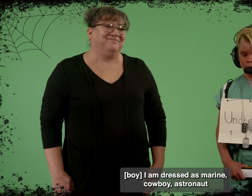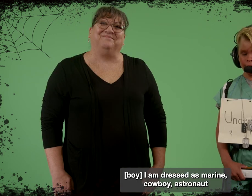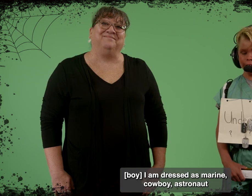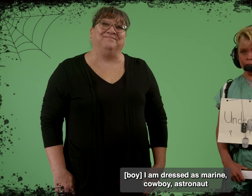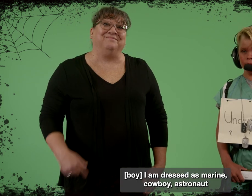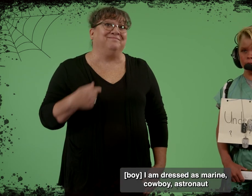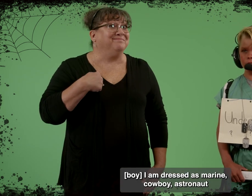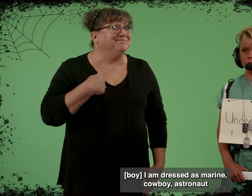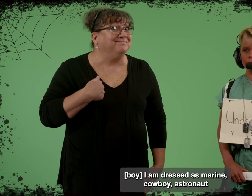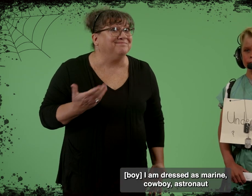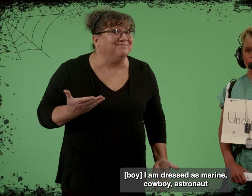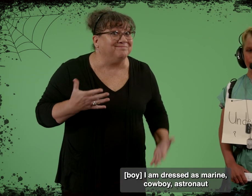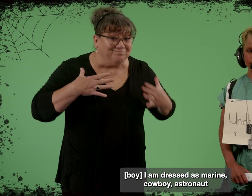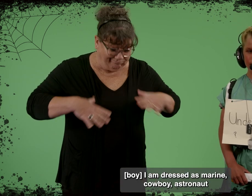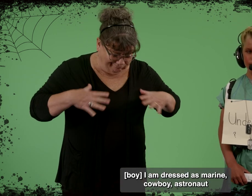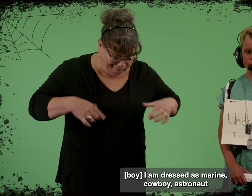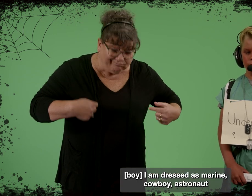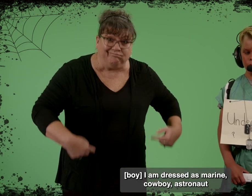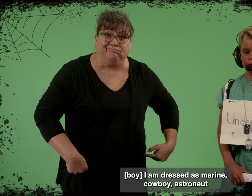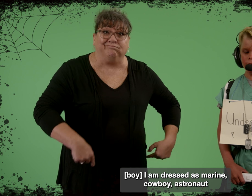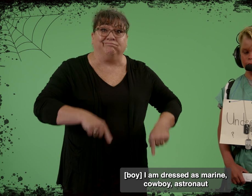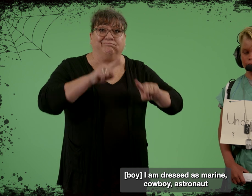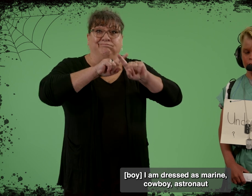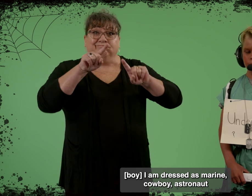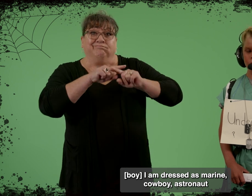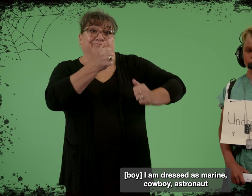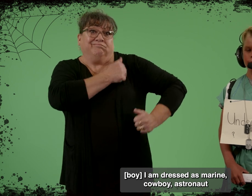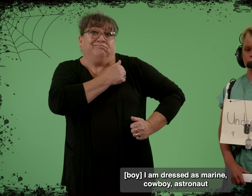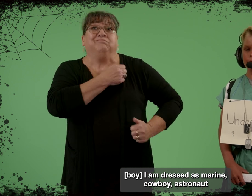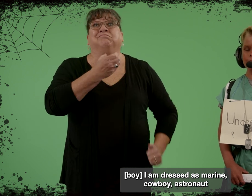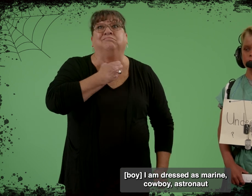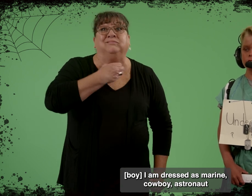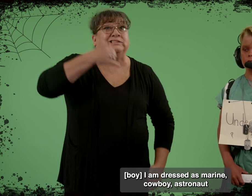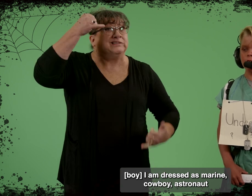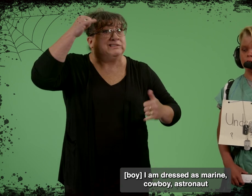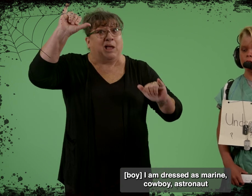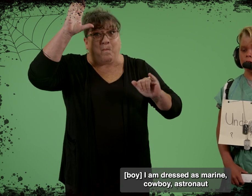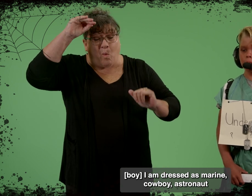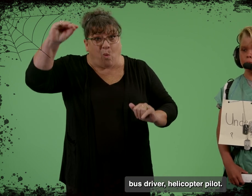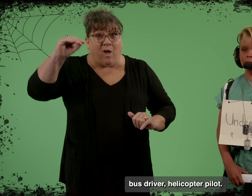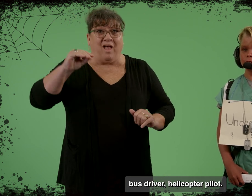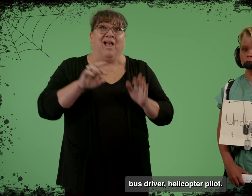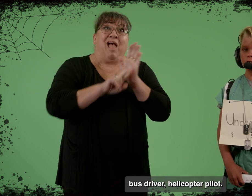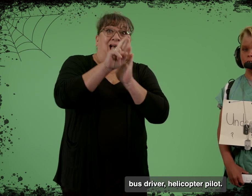I am dressed as Marine Cowboy, astronaut, bus